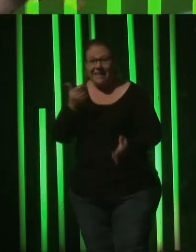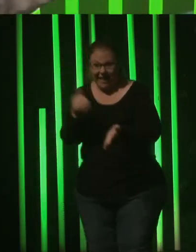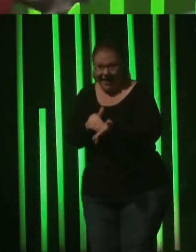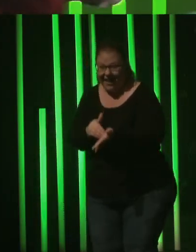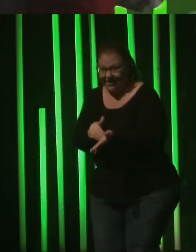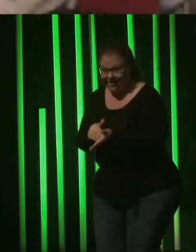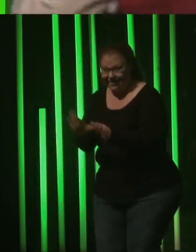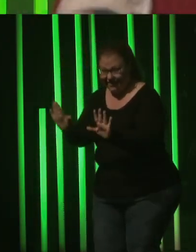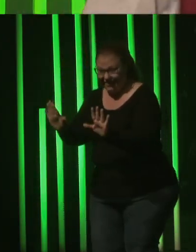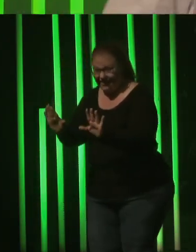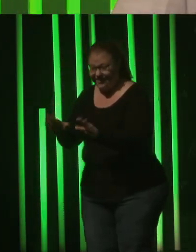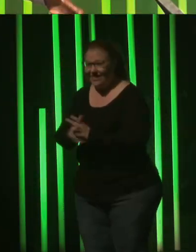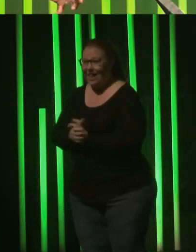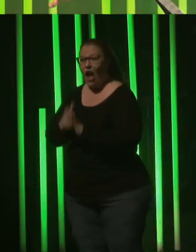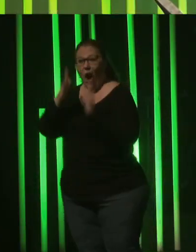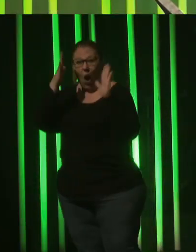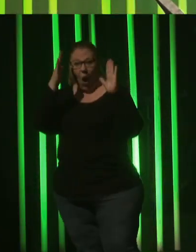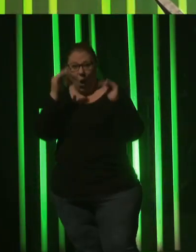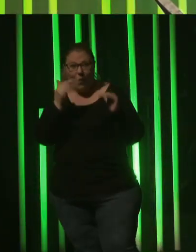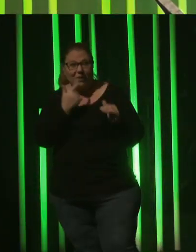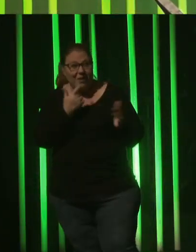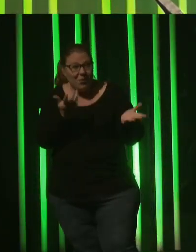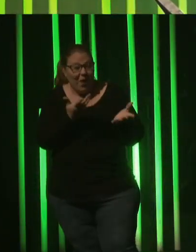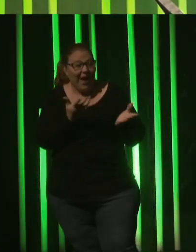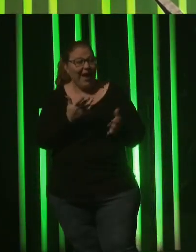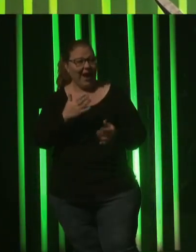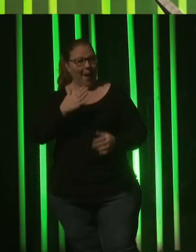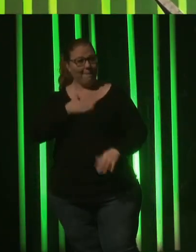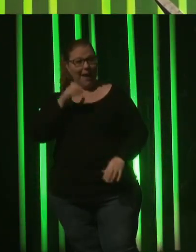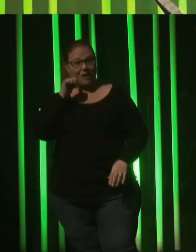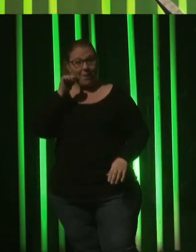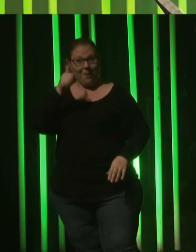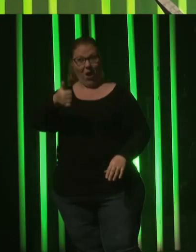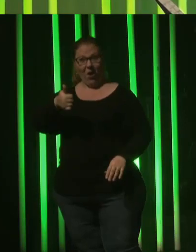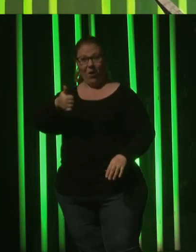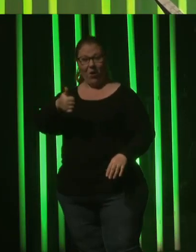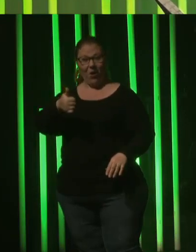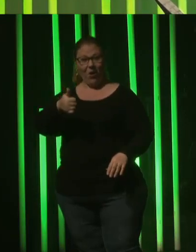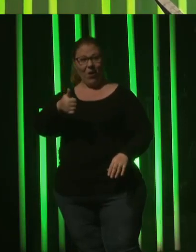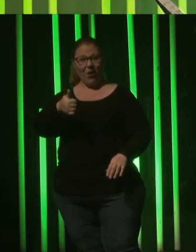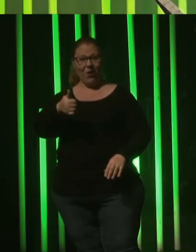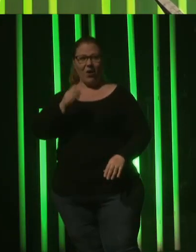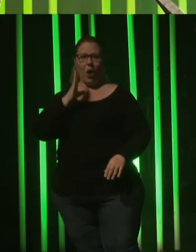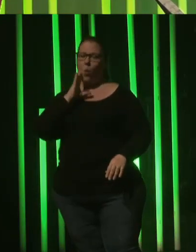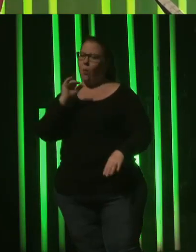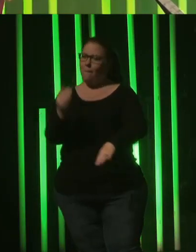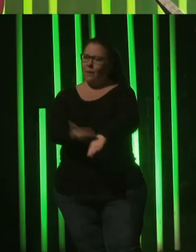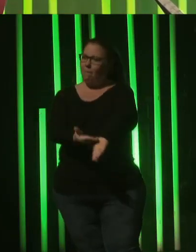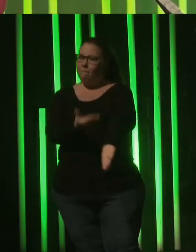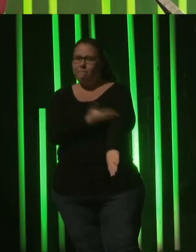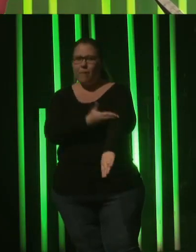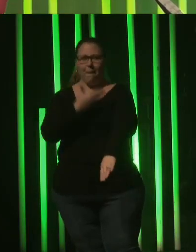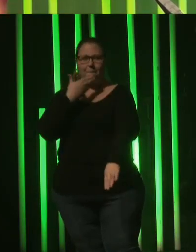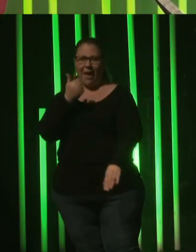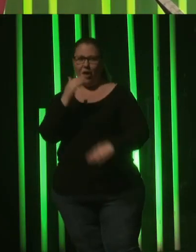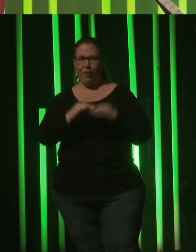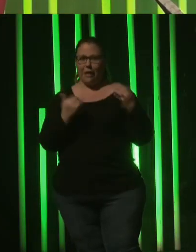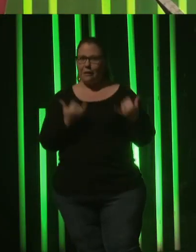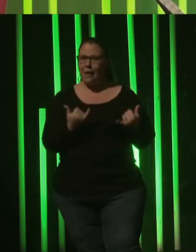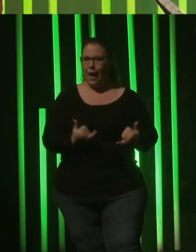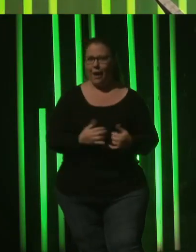you. Hope says that my tomorrow is going to be better than my